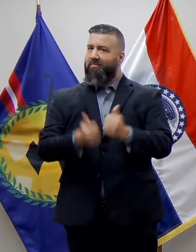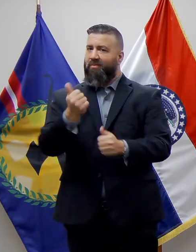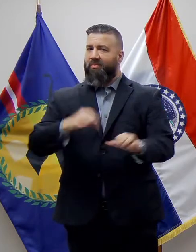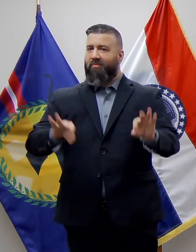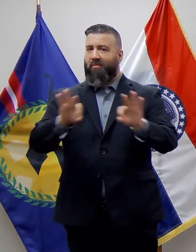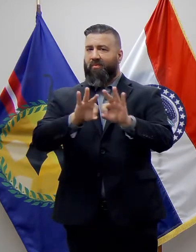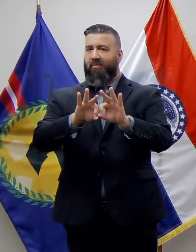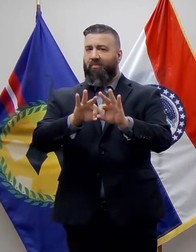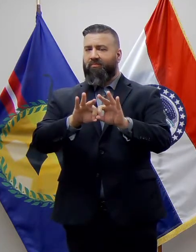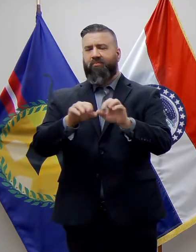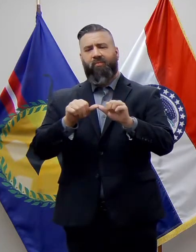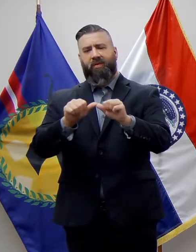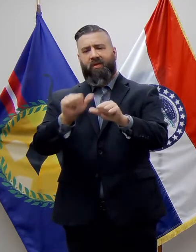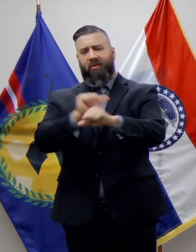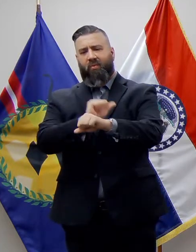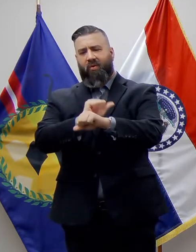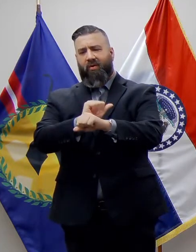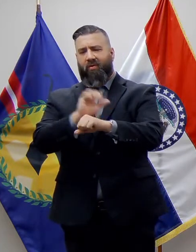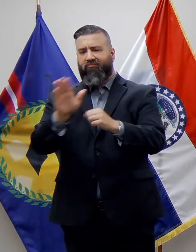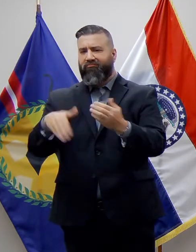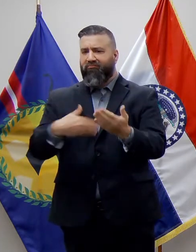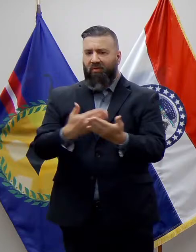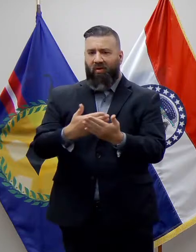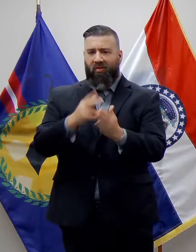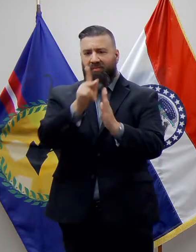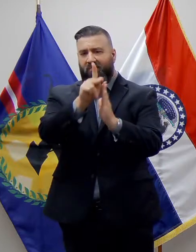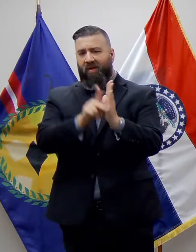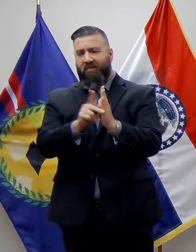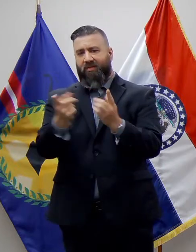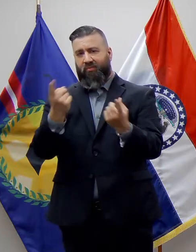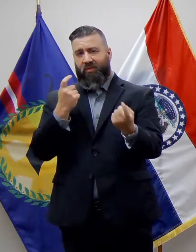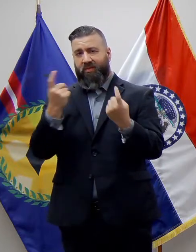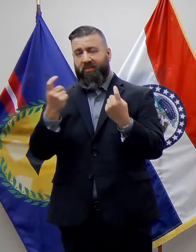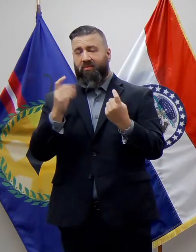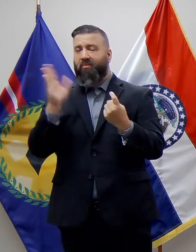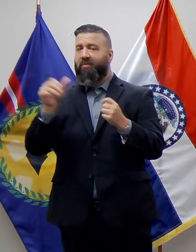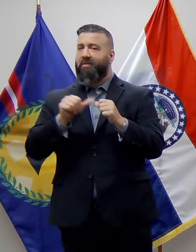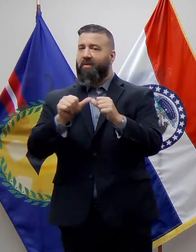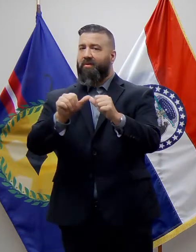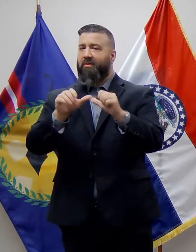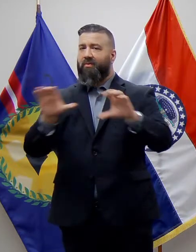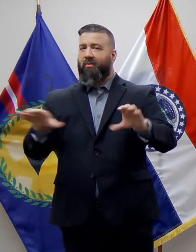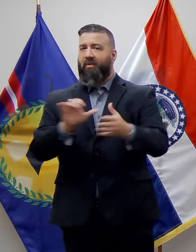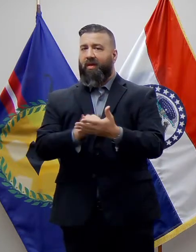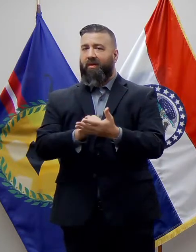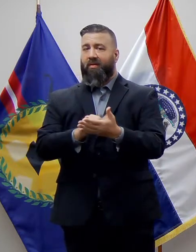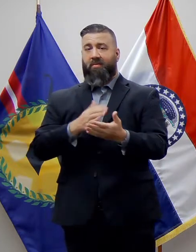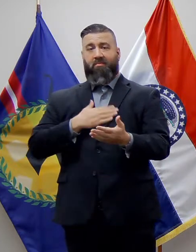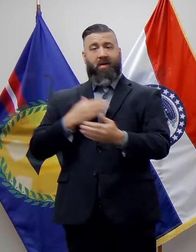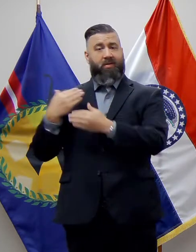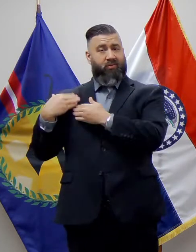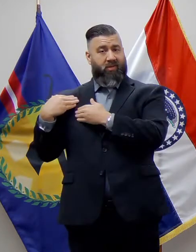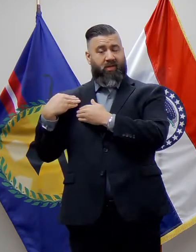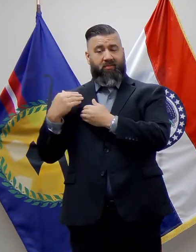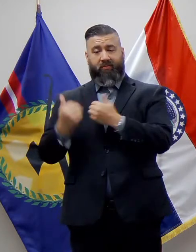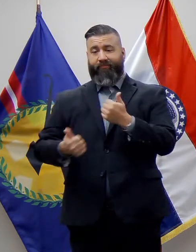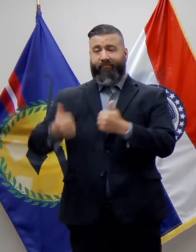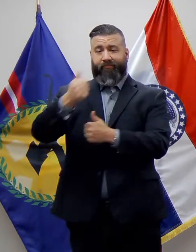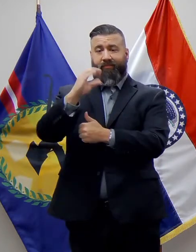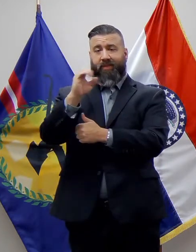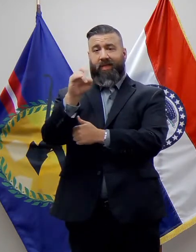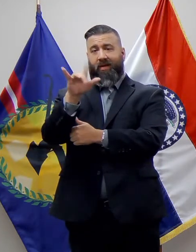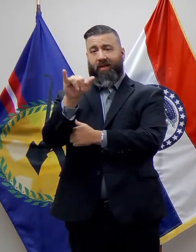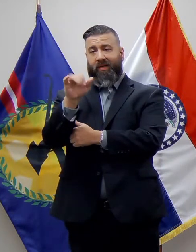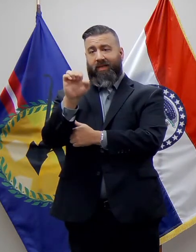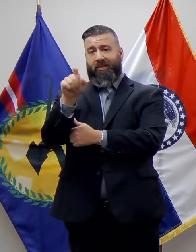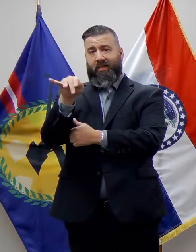continue to work on all the complex policy questions, and we'll continue to do that. My job as county executive is to protect the health and welfare of